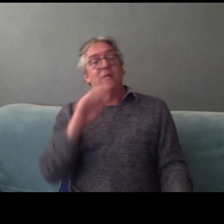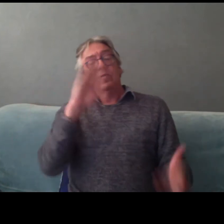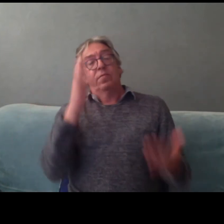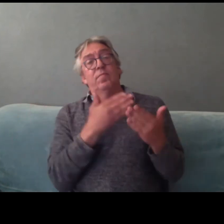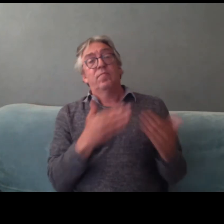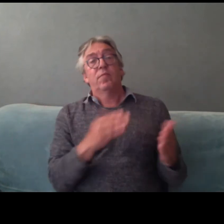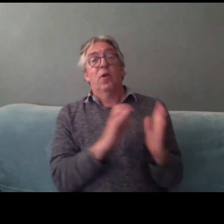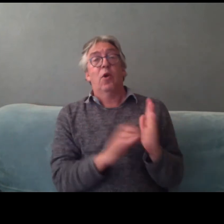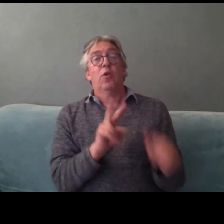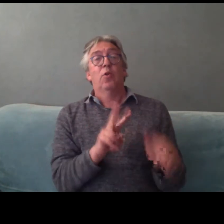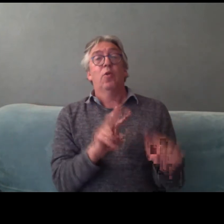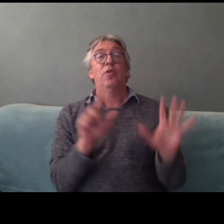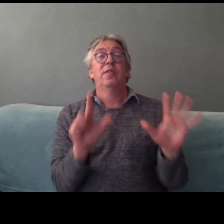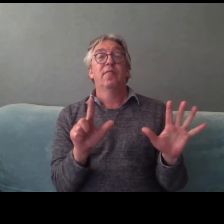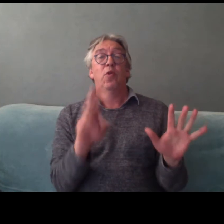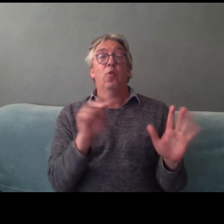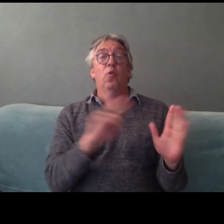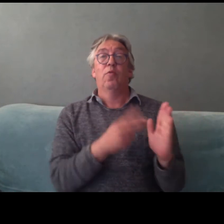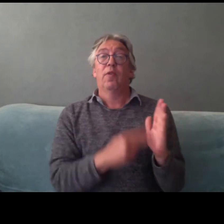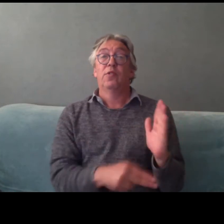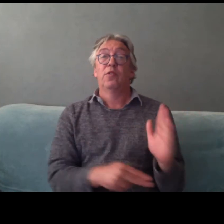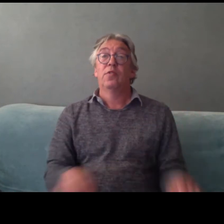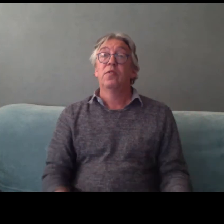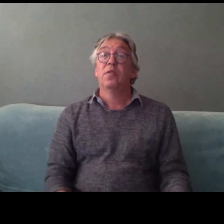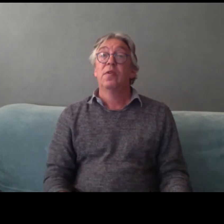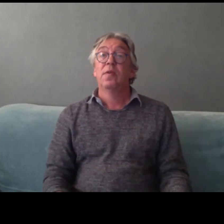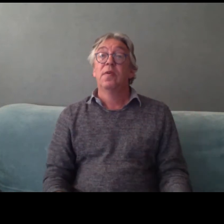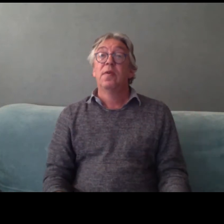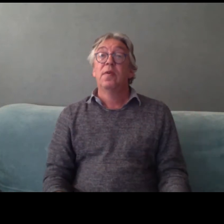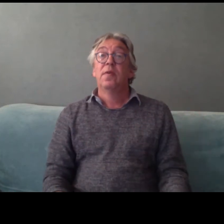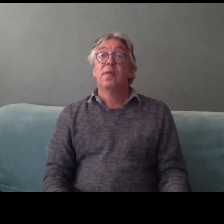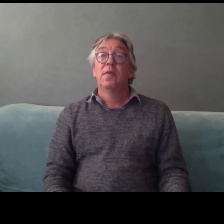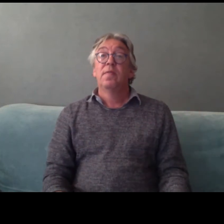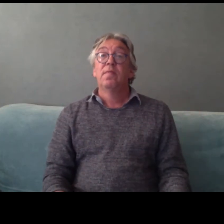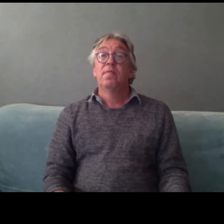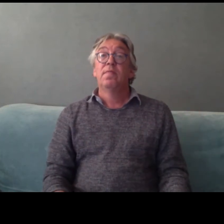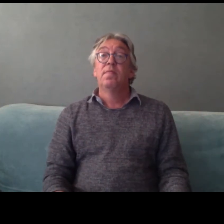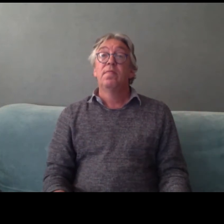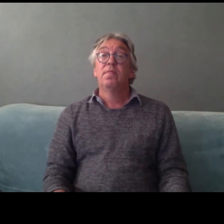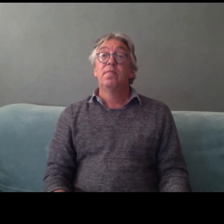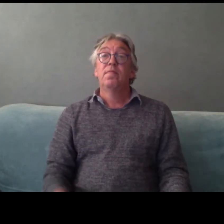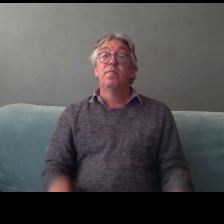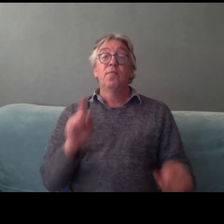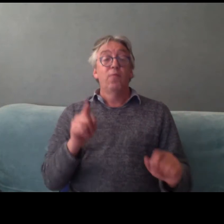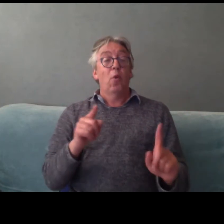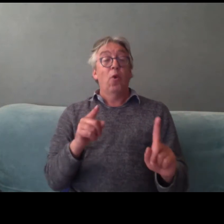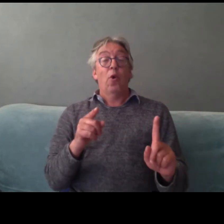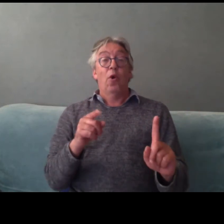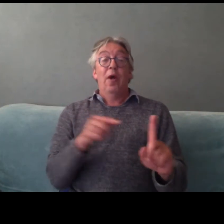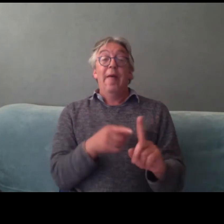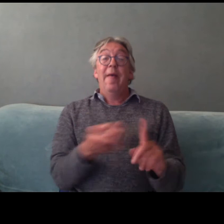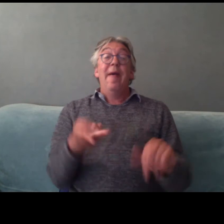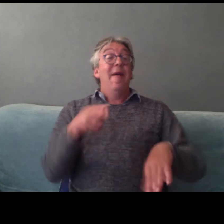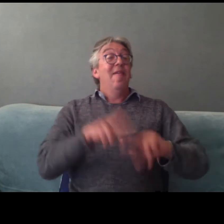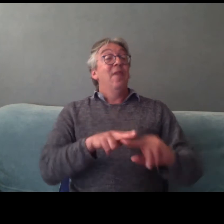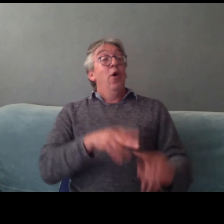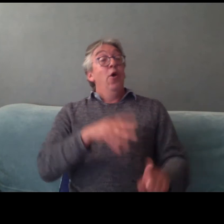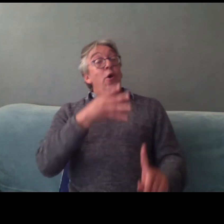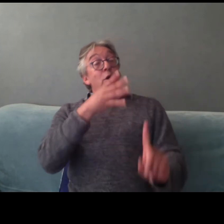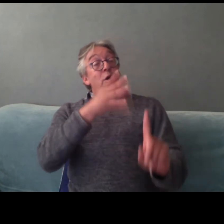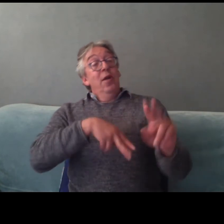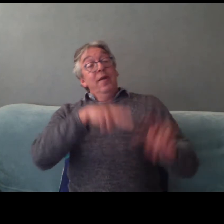on. And the last couple, the provisions for review and the appeal of the assessment decisions, as well